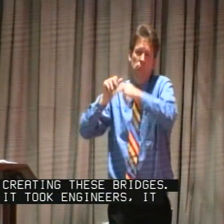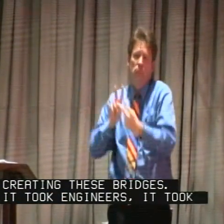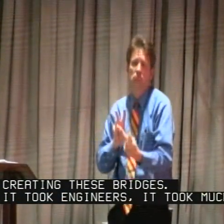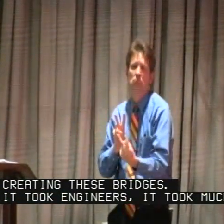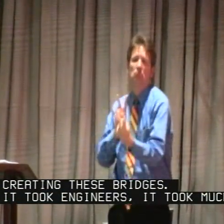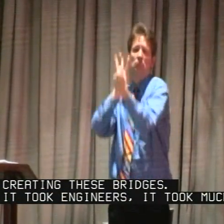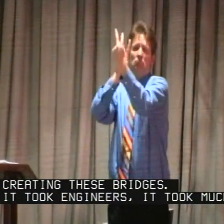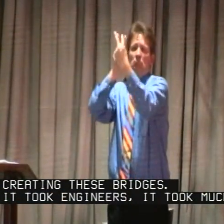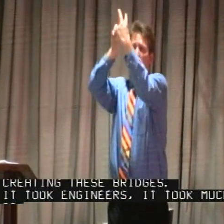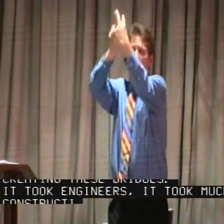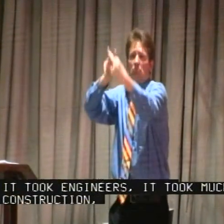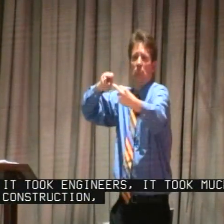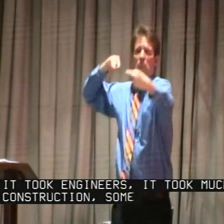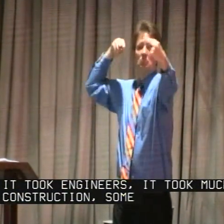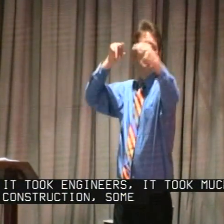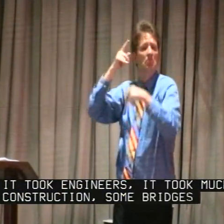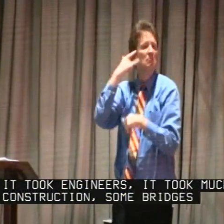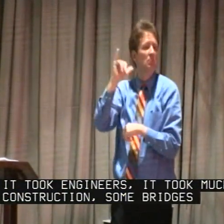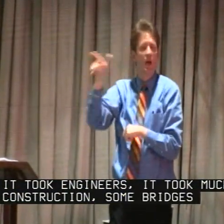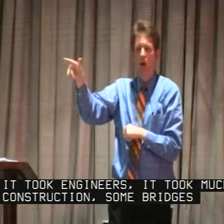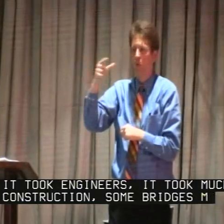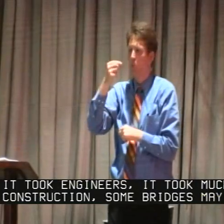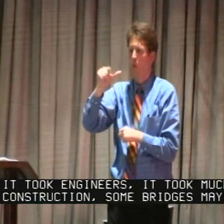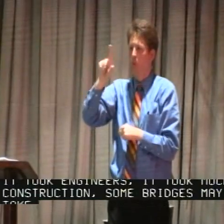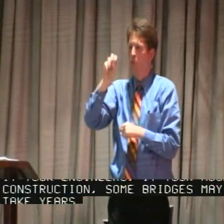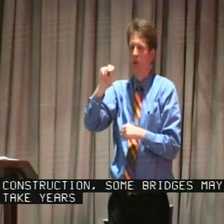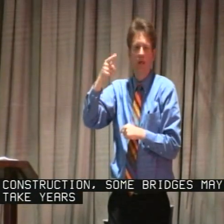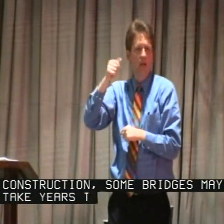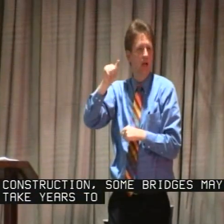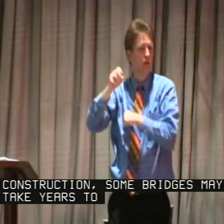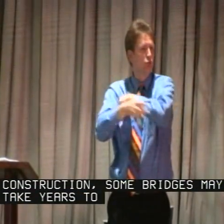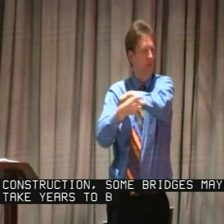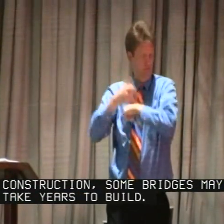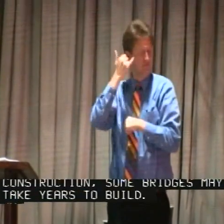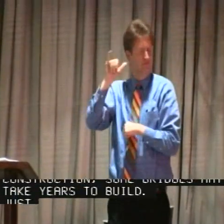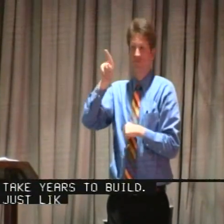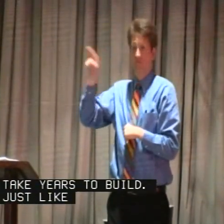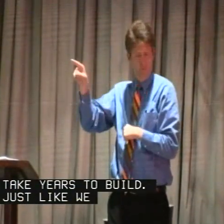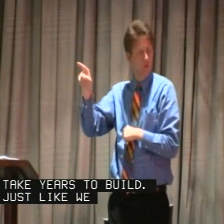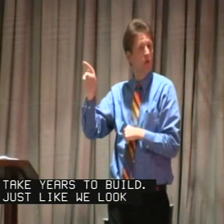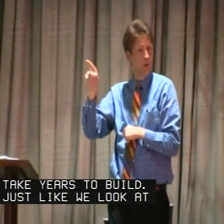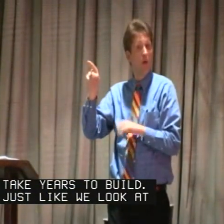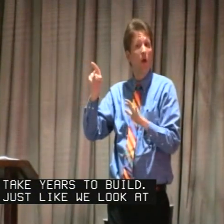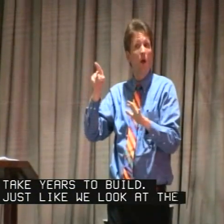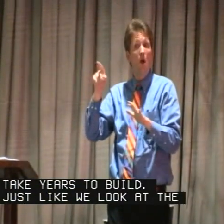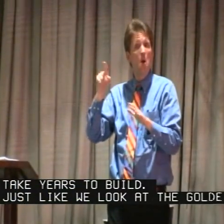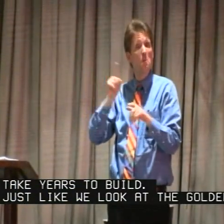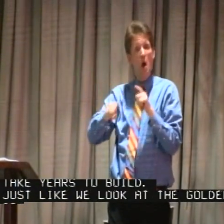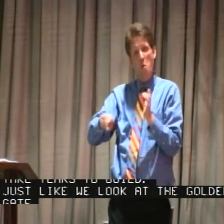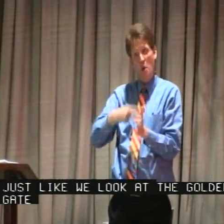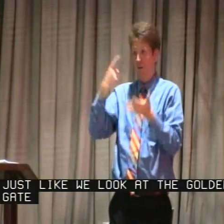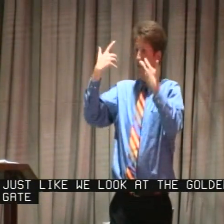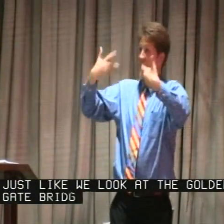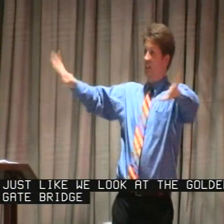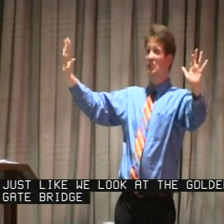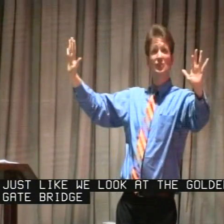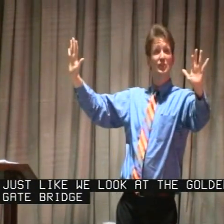take years to build, just like we look at the Golden Gate Bridge in San Francisco. But once